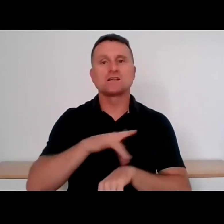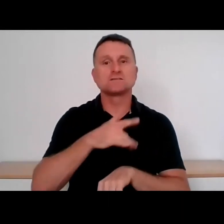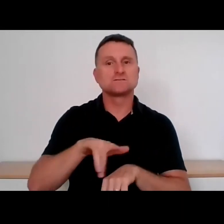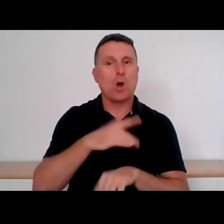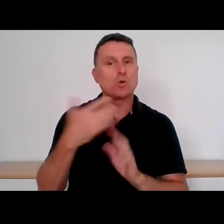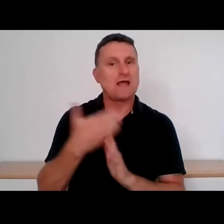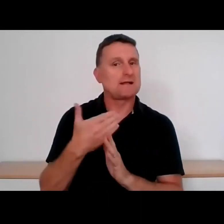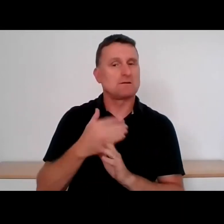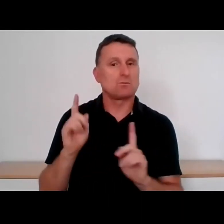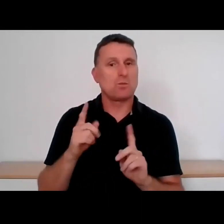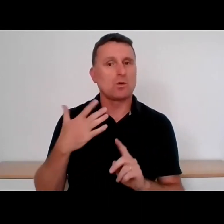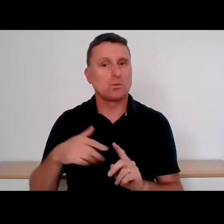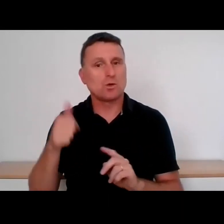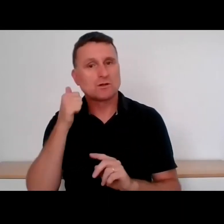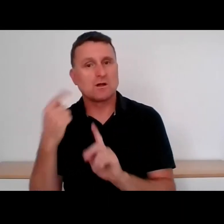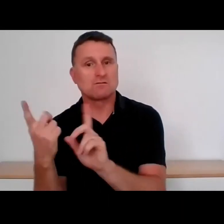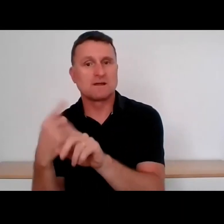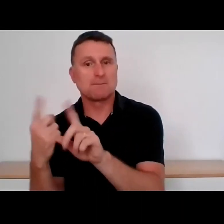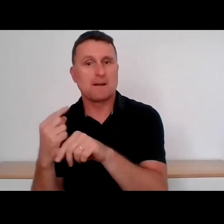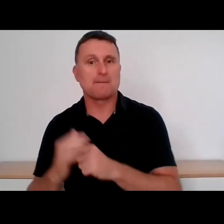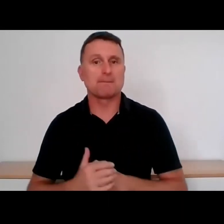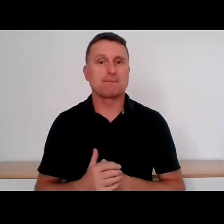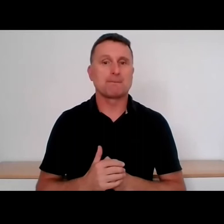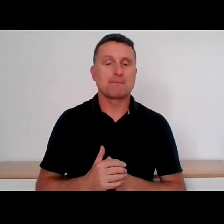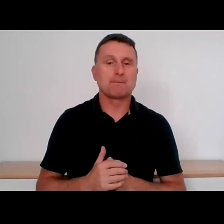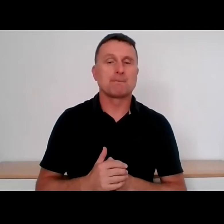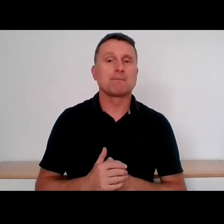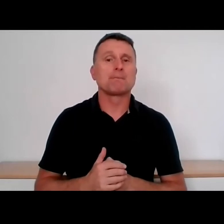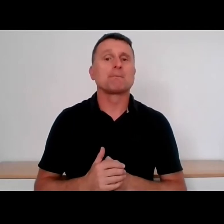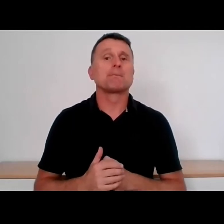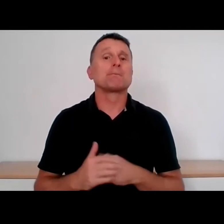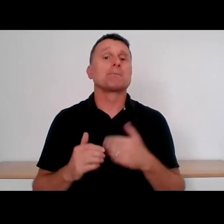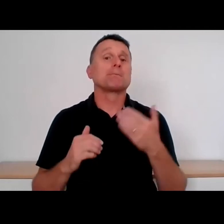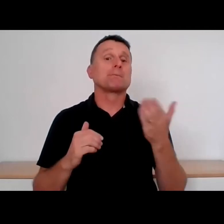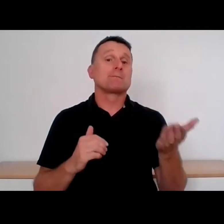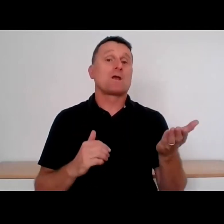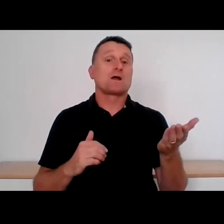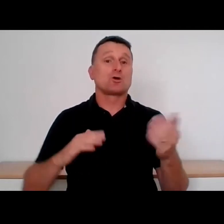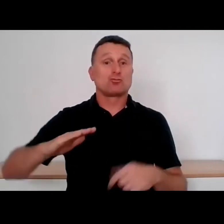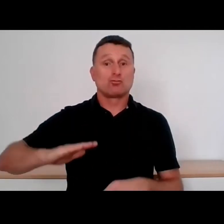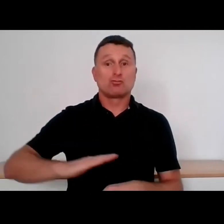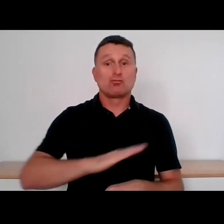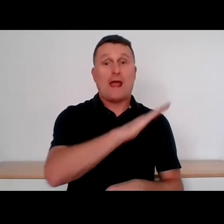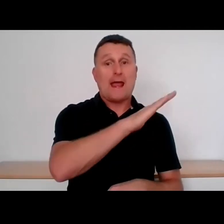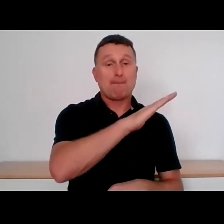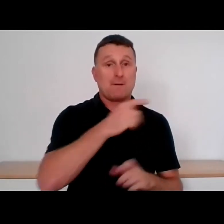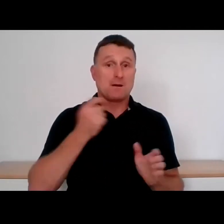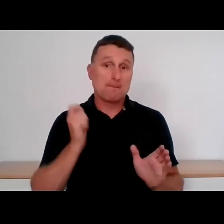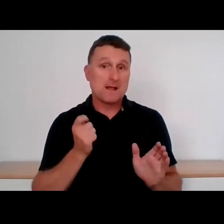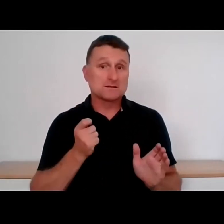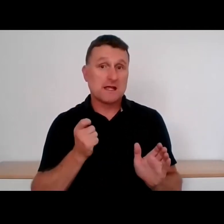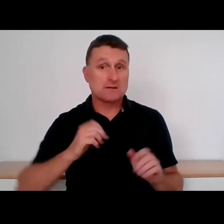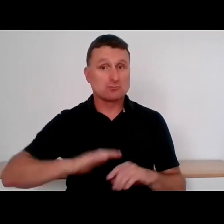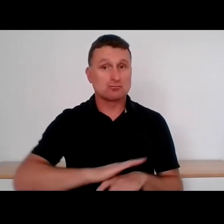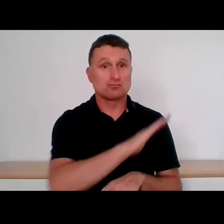Given these, jumping straight to an option of, say, building ramps might be premature.